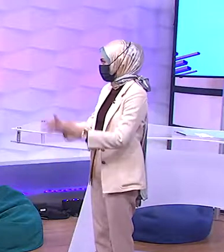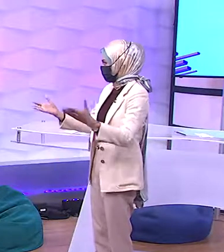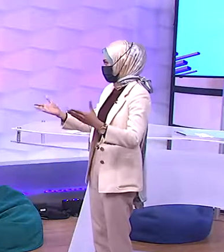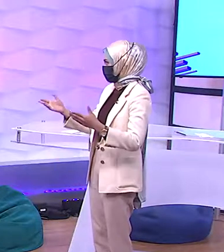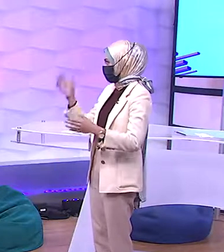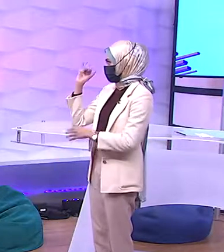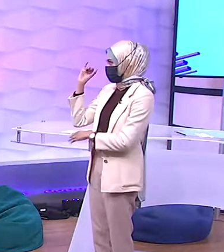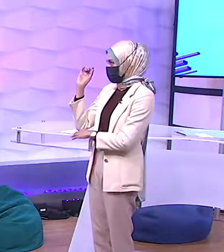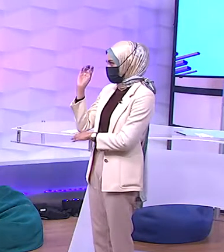Okay. Okay. B.